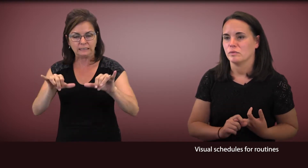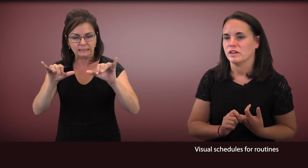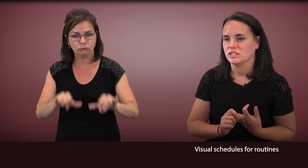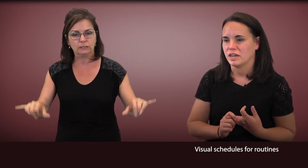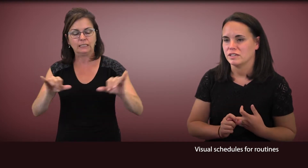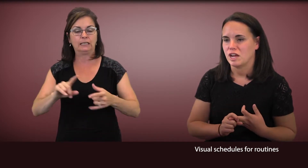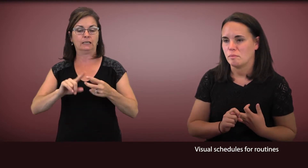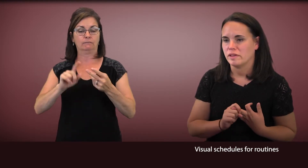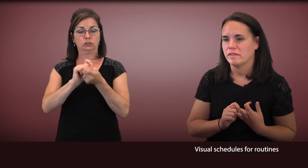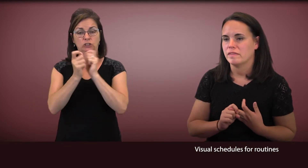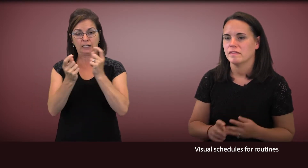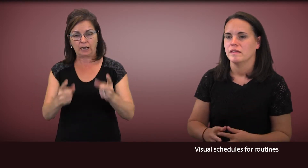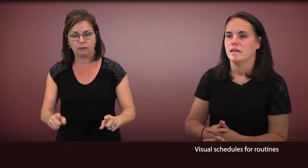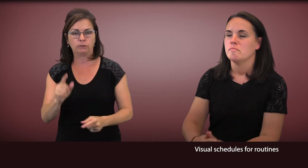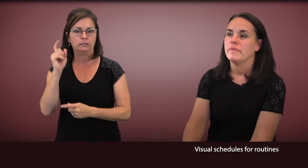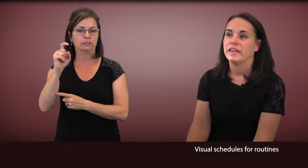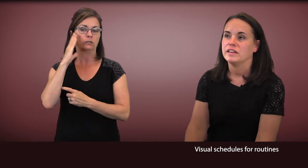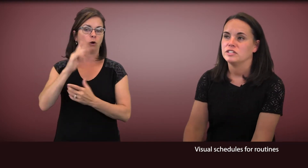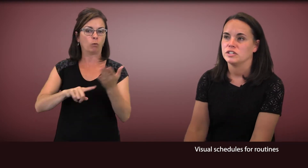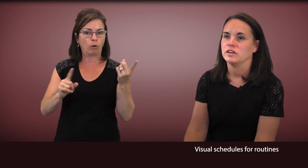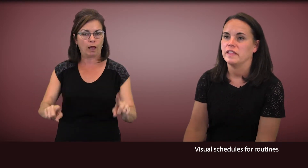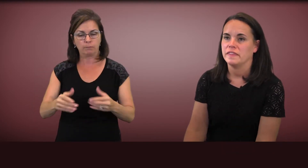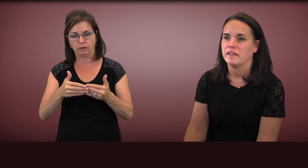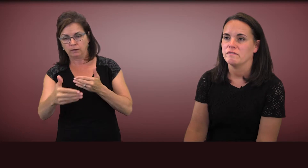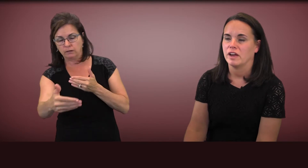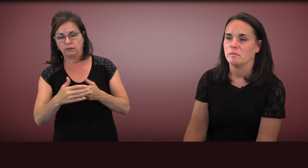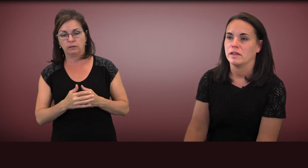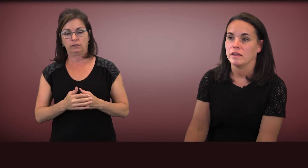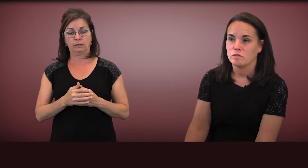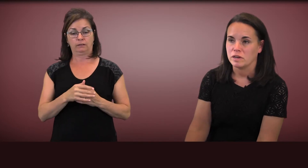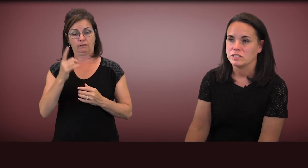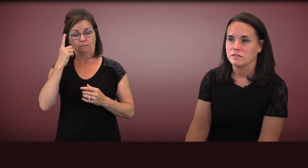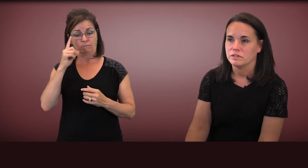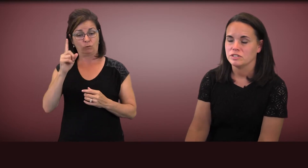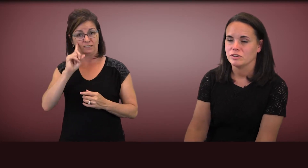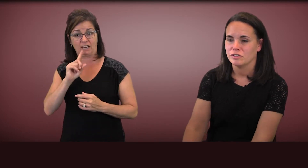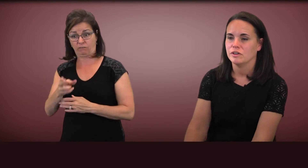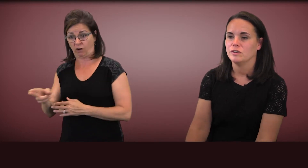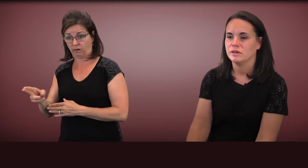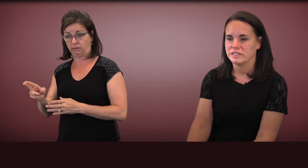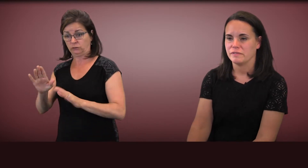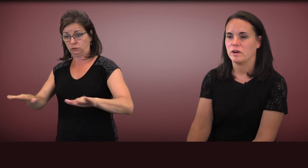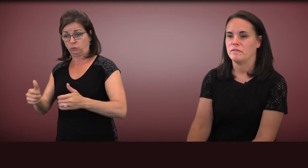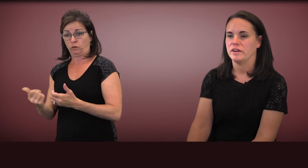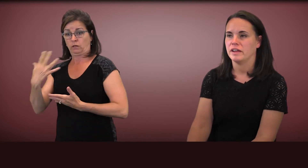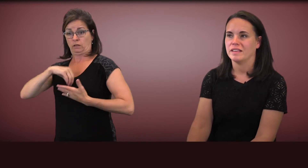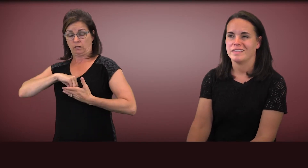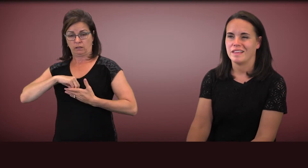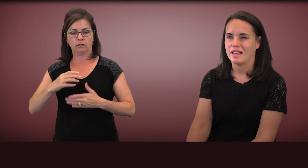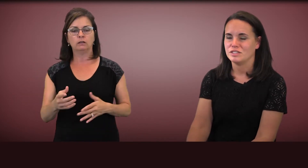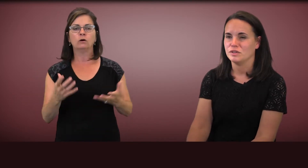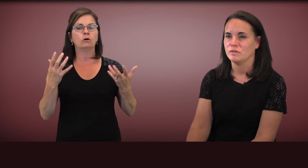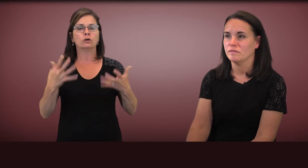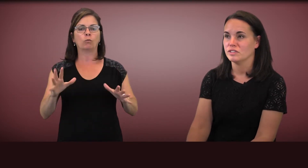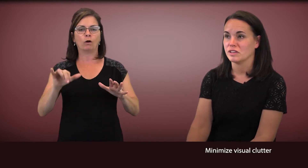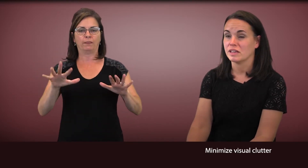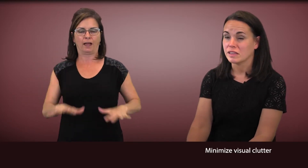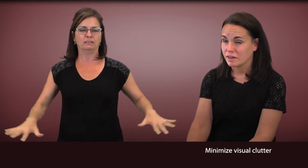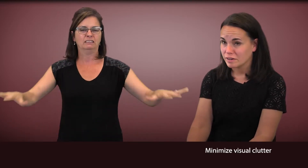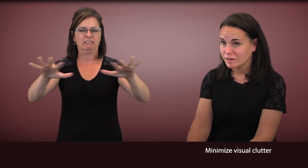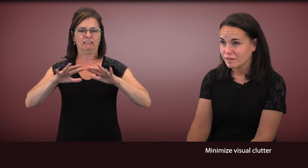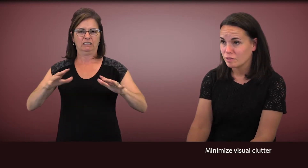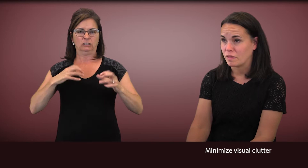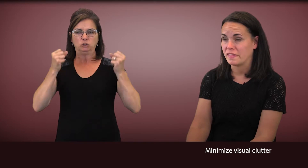how to handle when a change happens. Making sure that the environment, especially for children who are deaf and hard of hearing, is not too